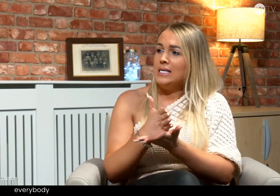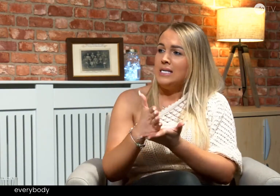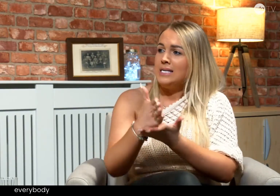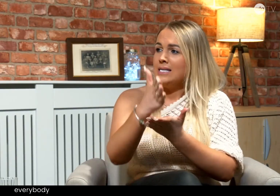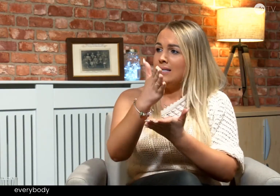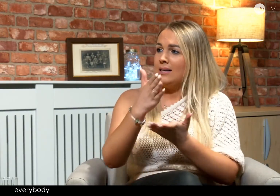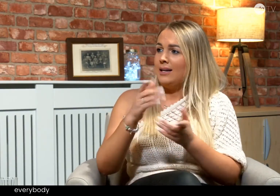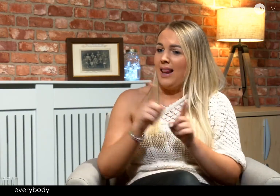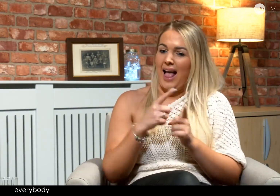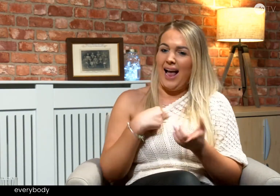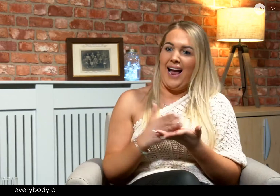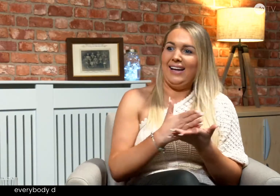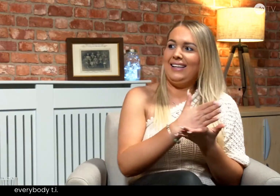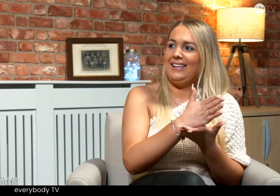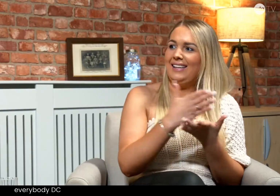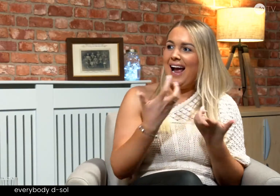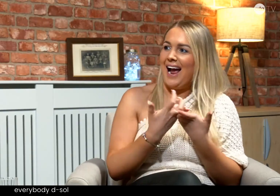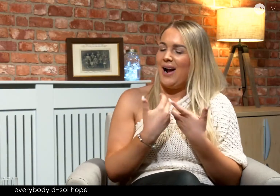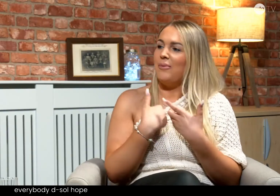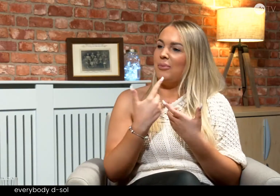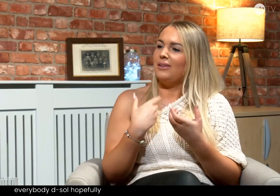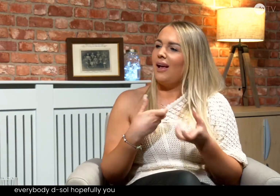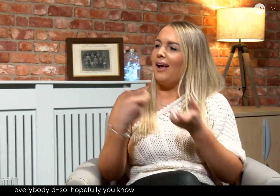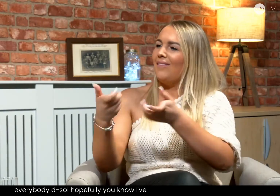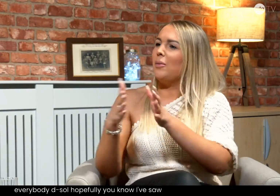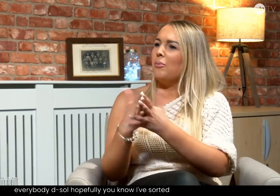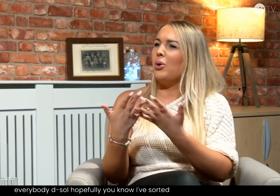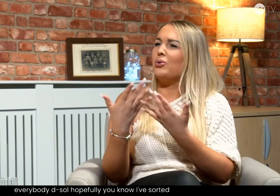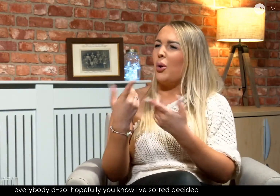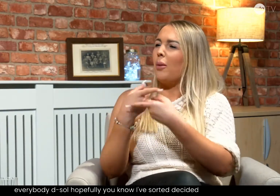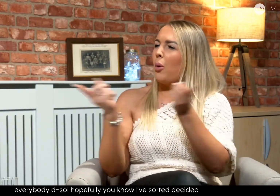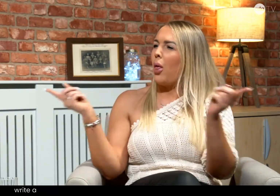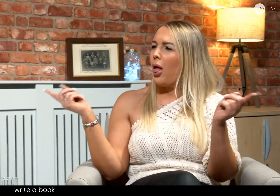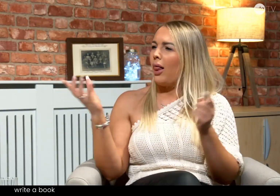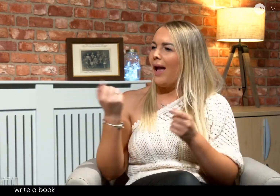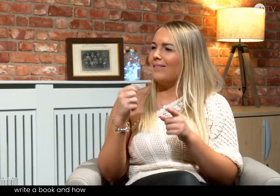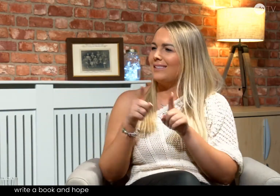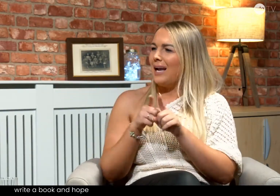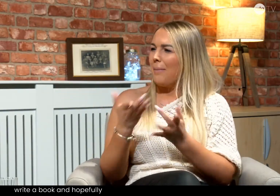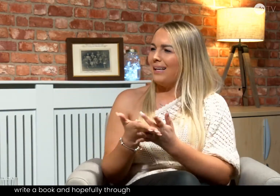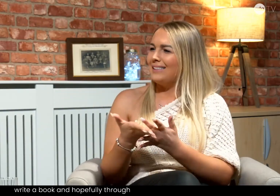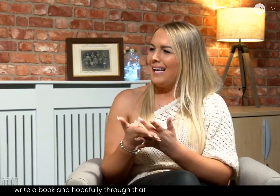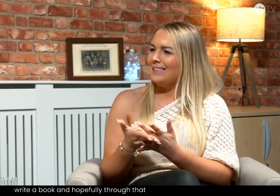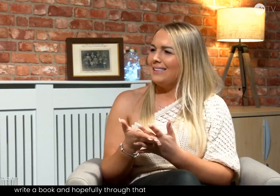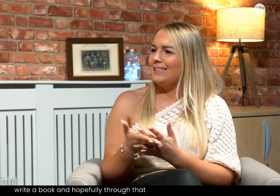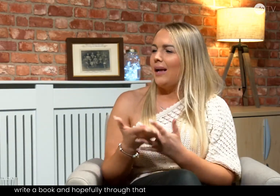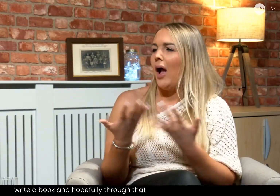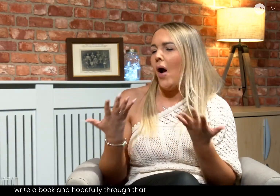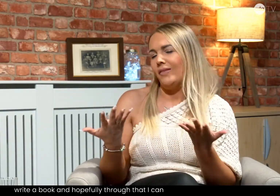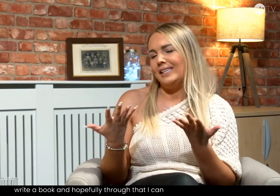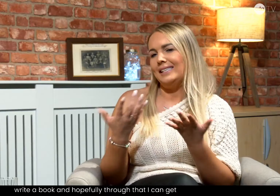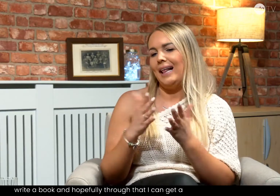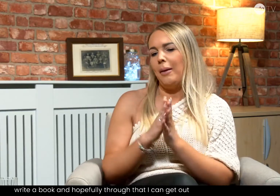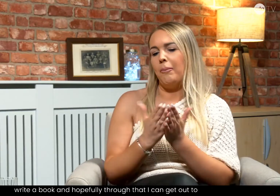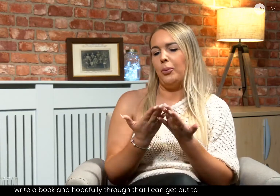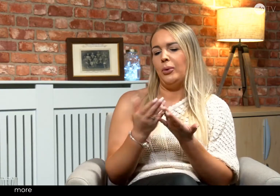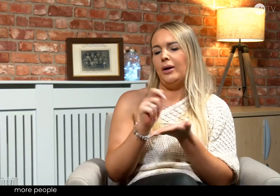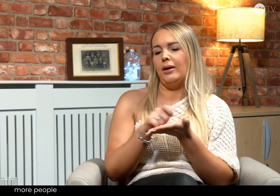So hopefully, you know, I've sort of decided I'd write a book, and hopefully through that I can get out to more people and help to provide